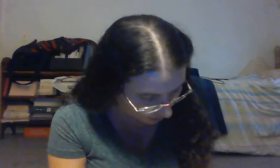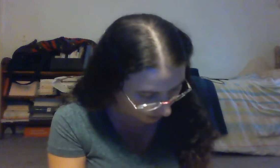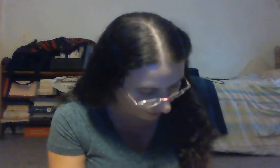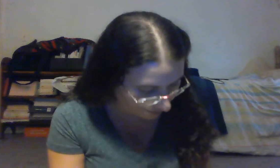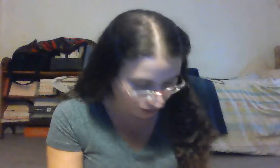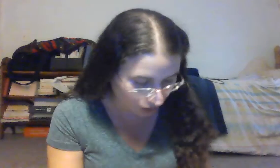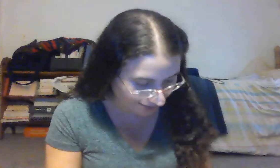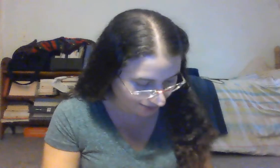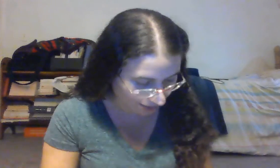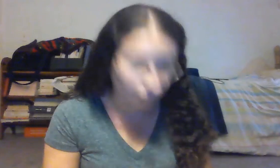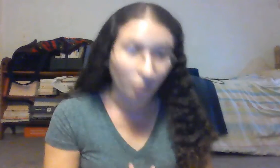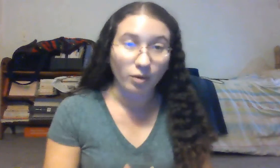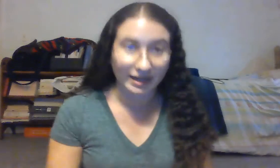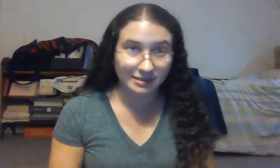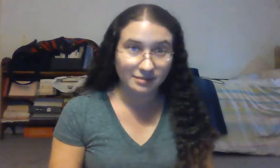I finish ask him wait.